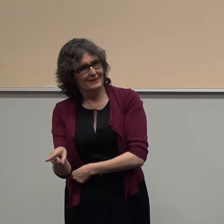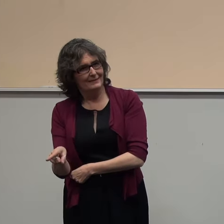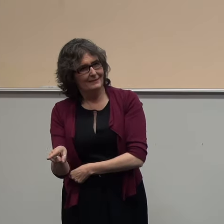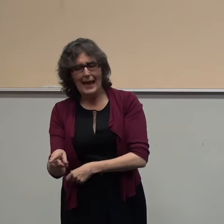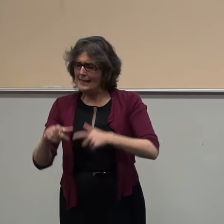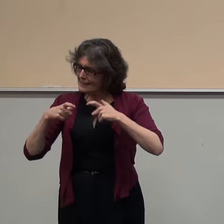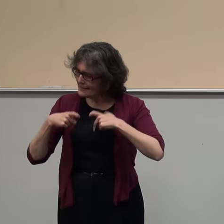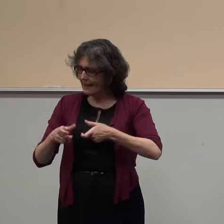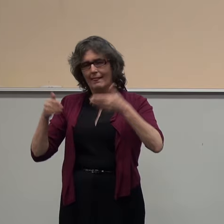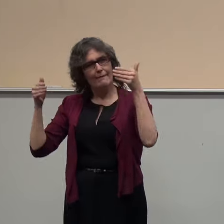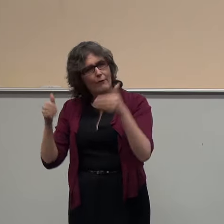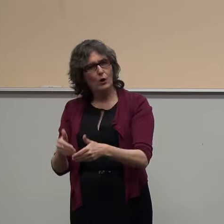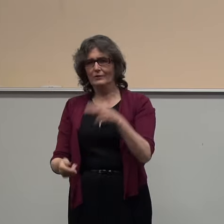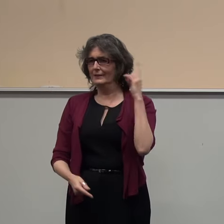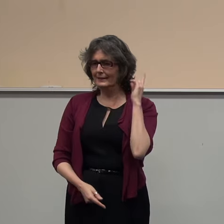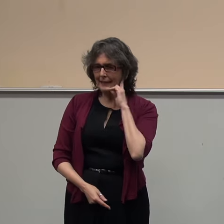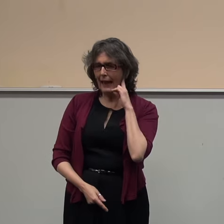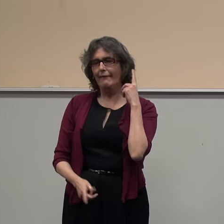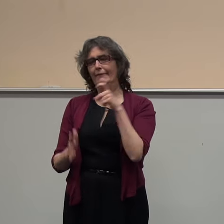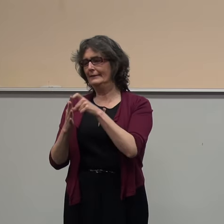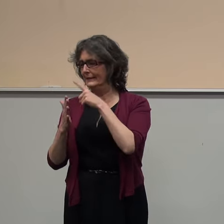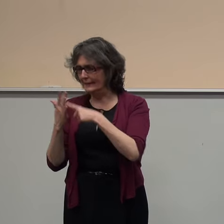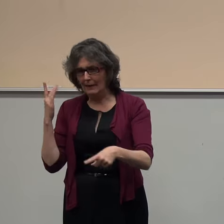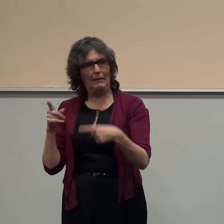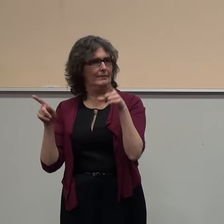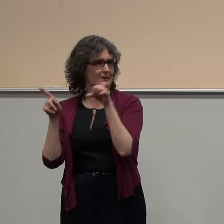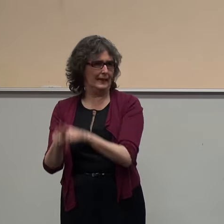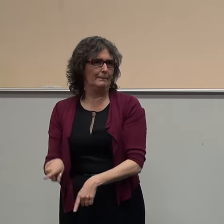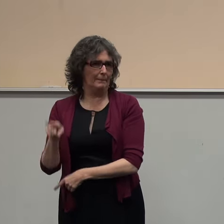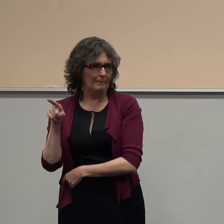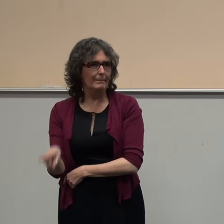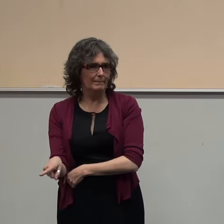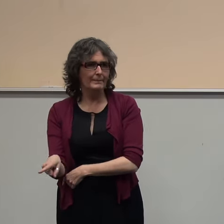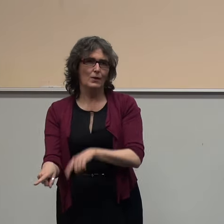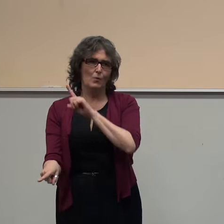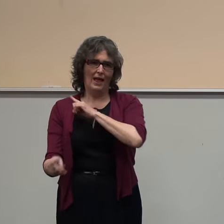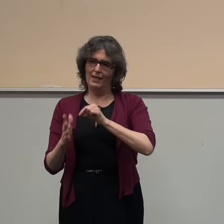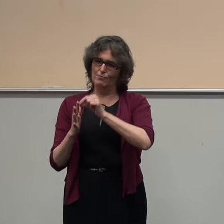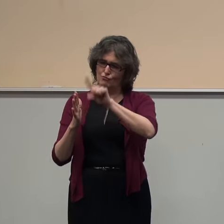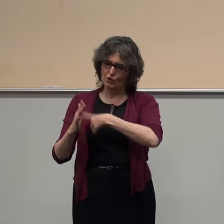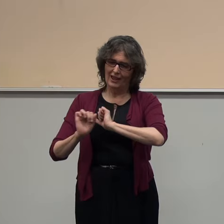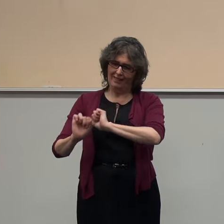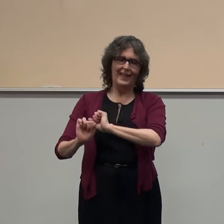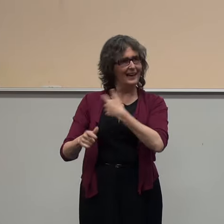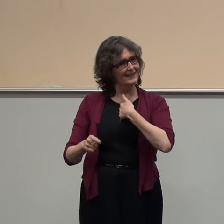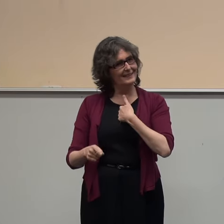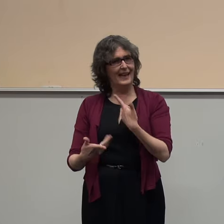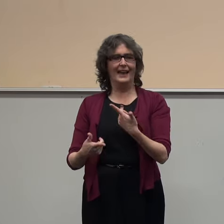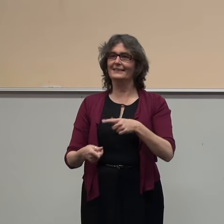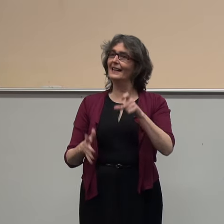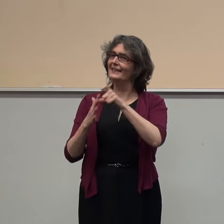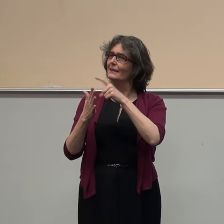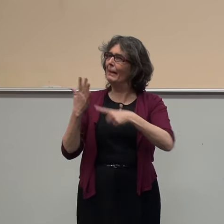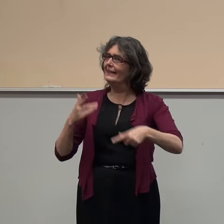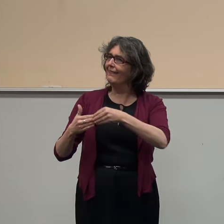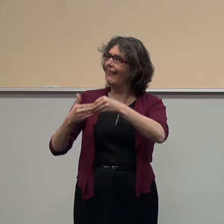disabled. Because Grey Eye and the whole Ramps on the Moon project is a disability-led project, not a deaf-led